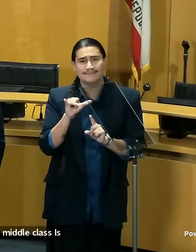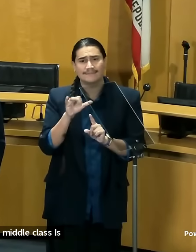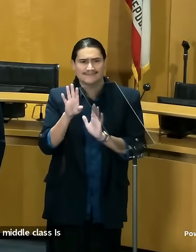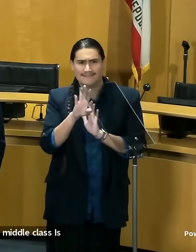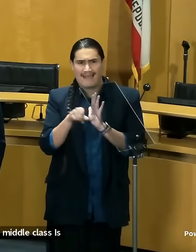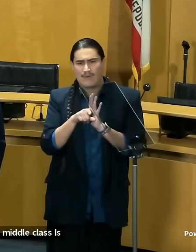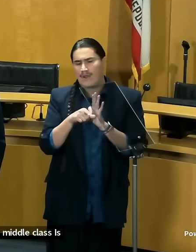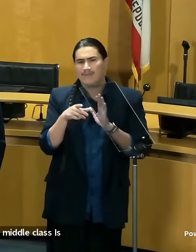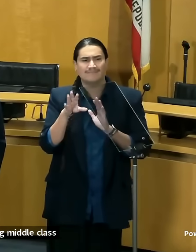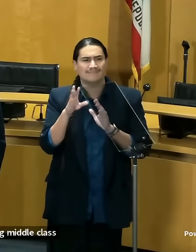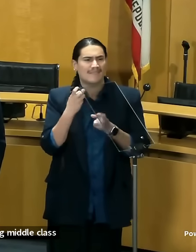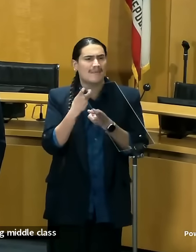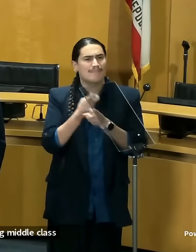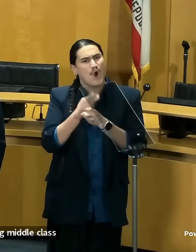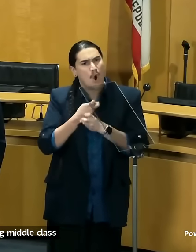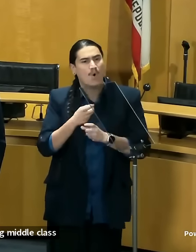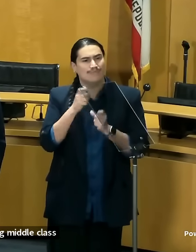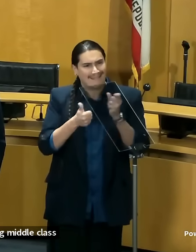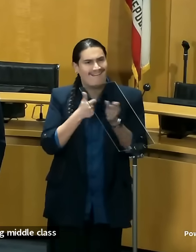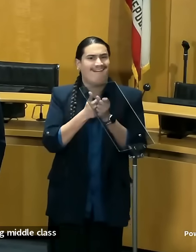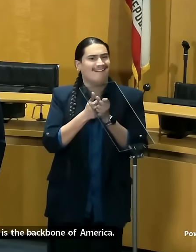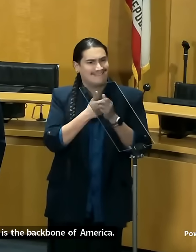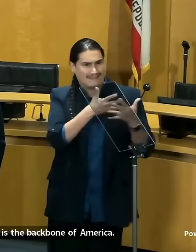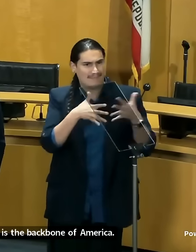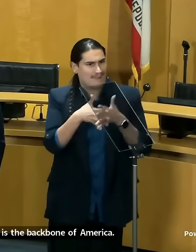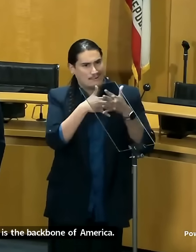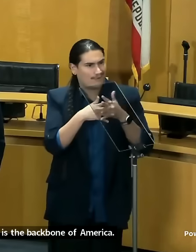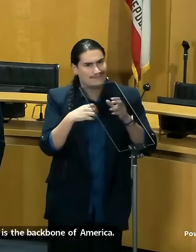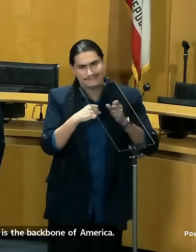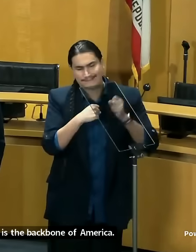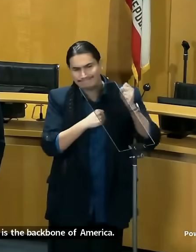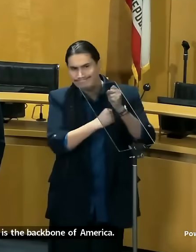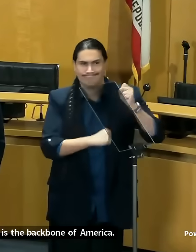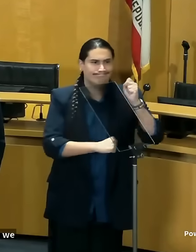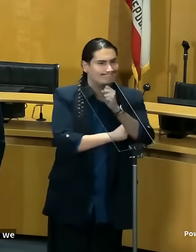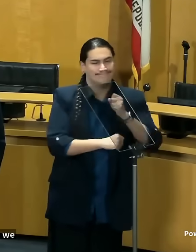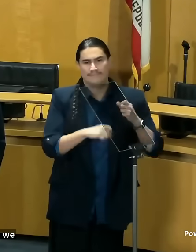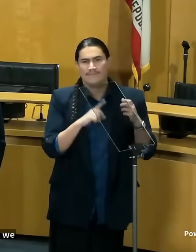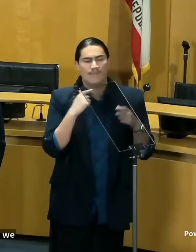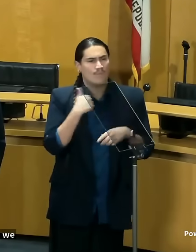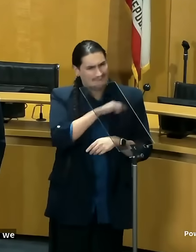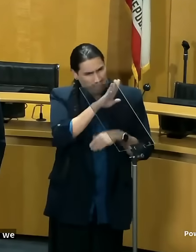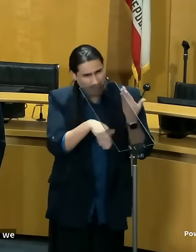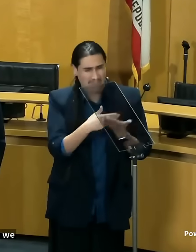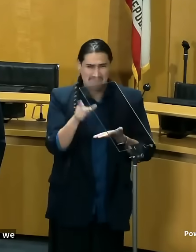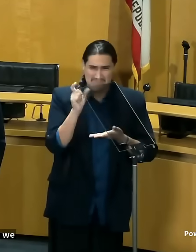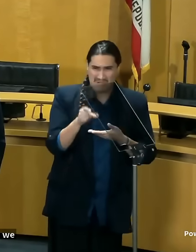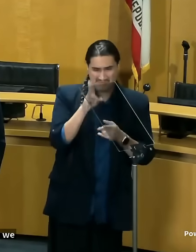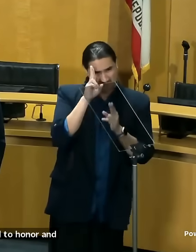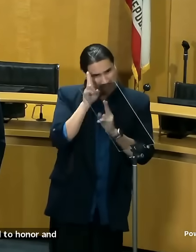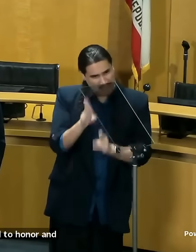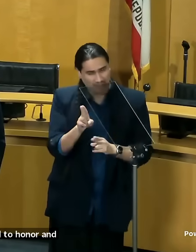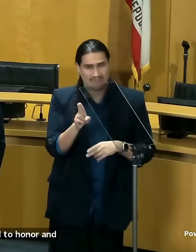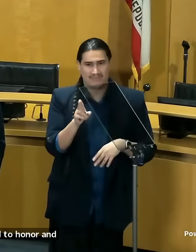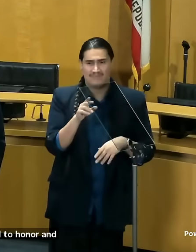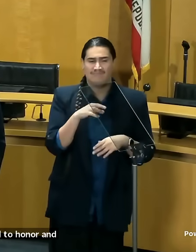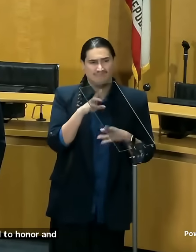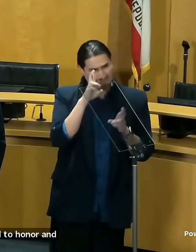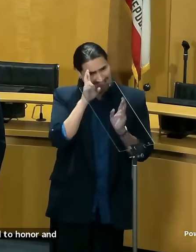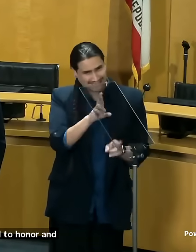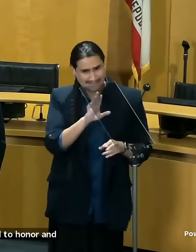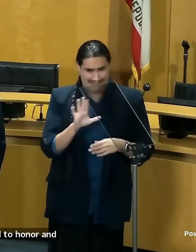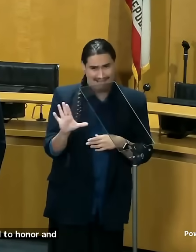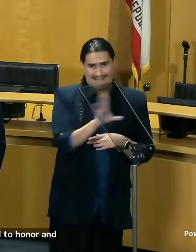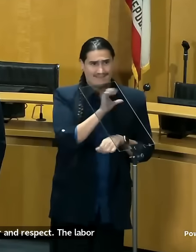America, and that we all had to honor and respect the